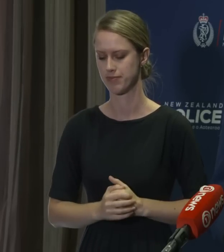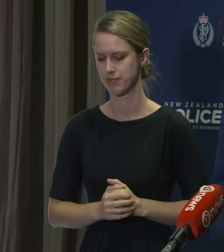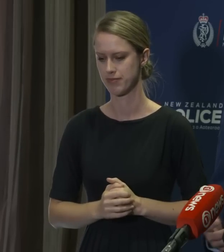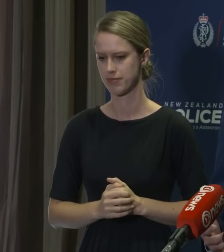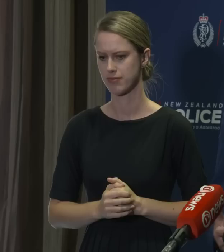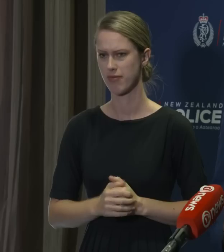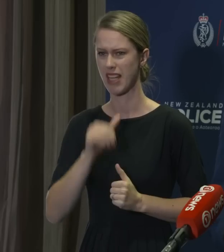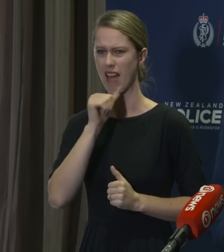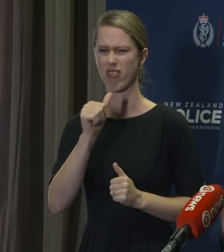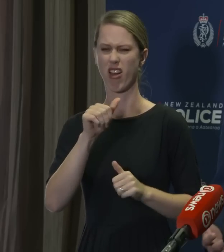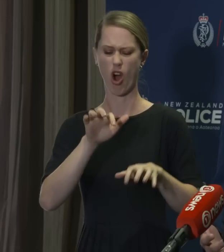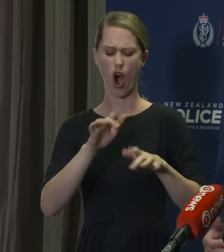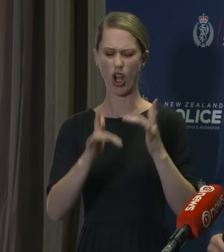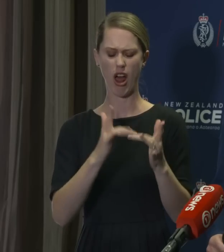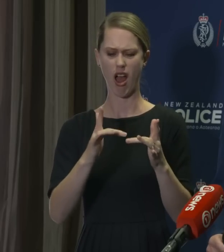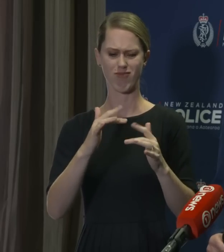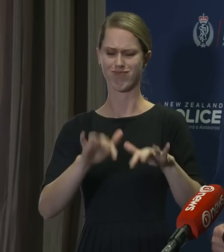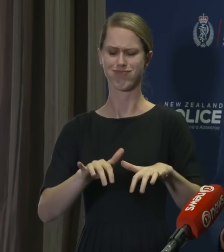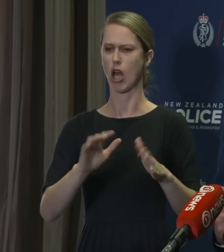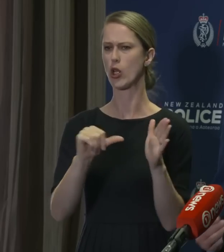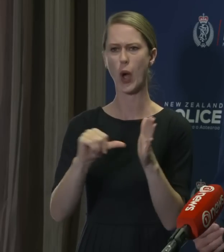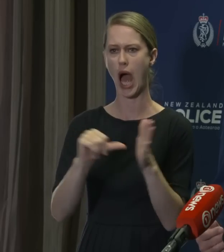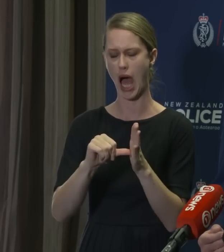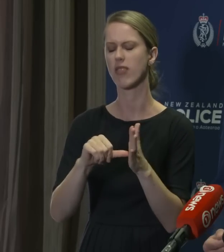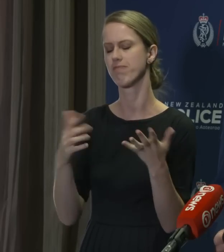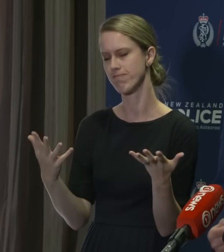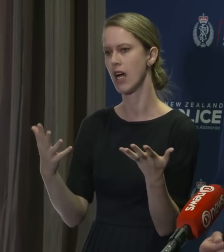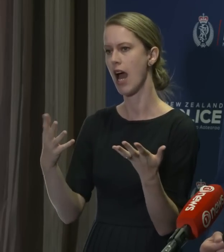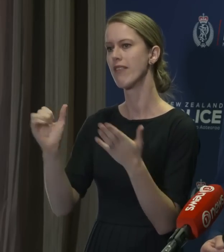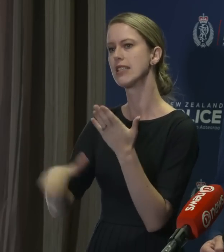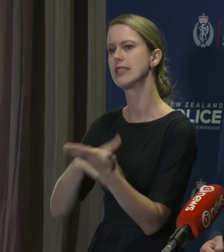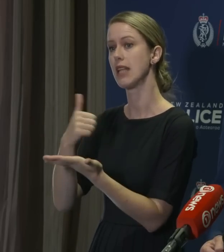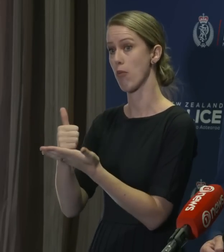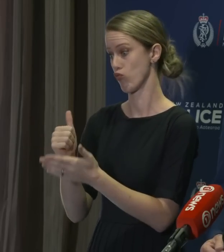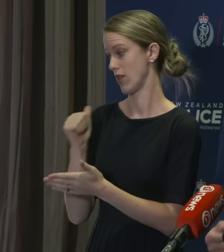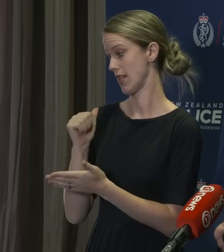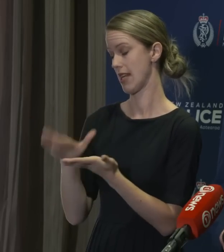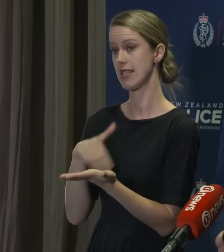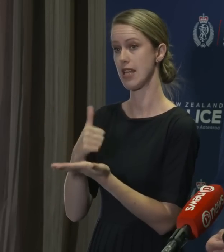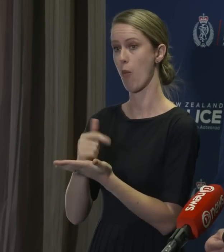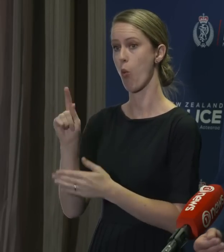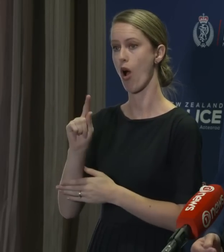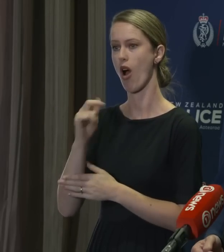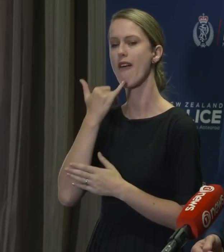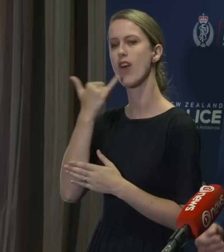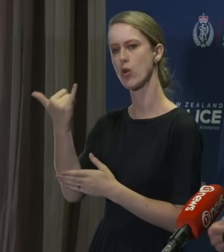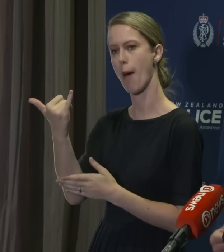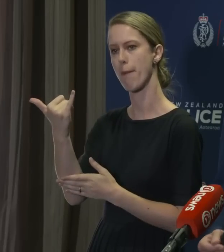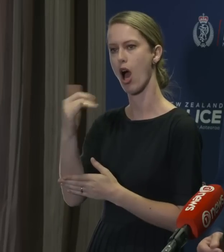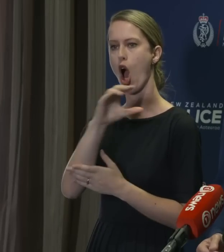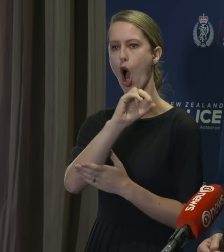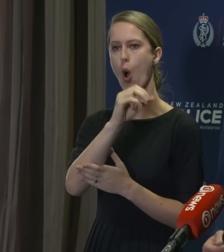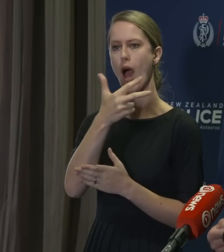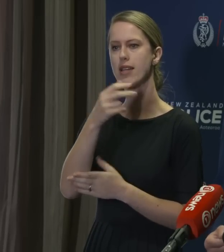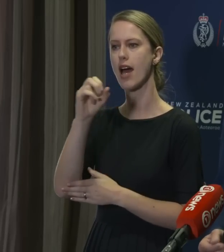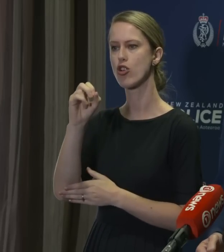If you're not comfortable with doing that online, we have set up moments ago an 0800 number,